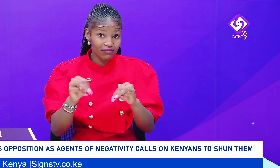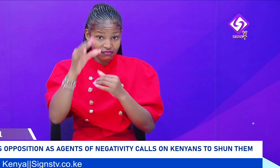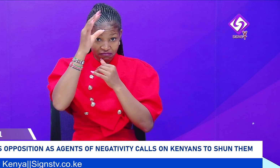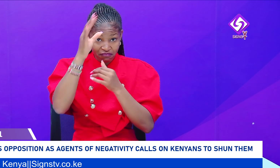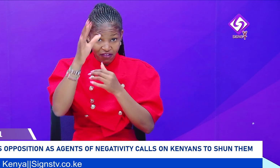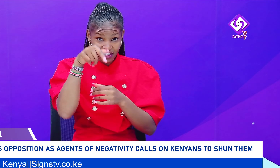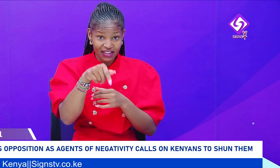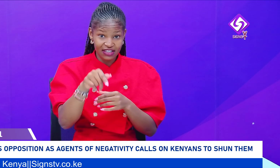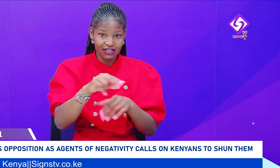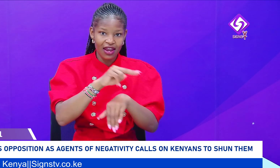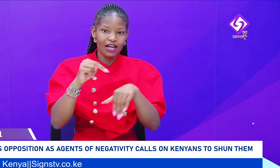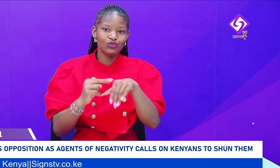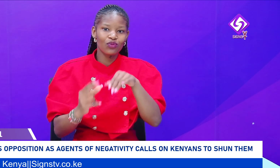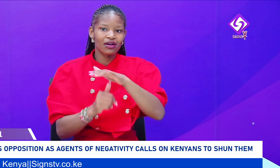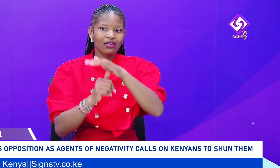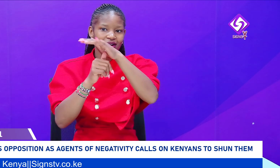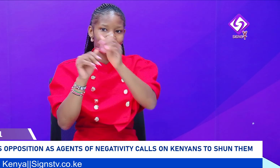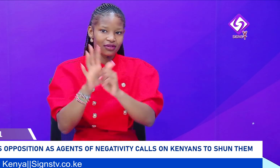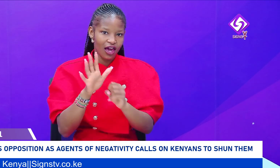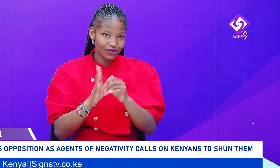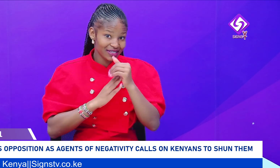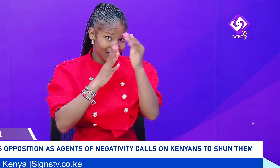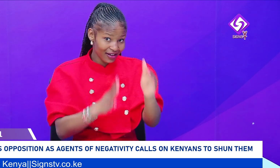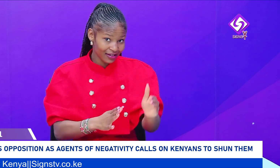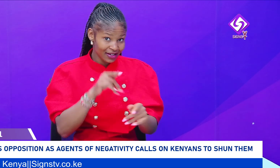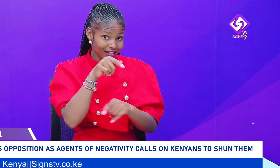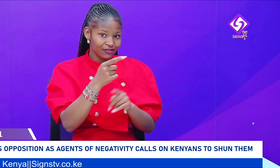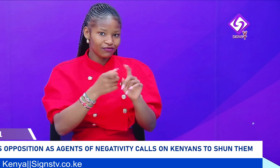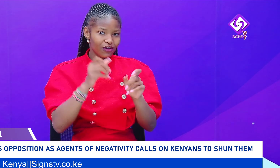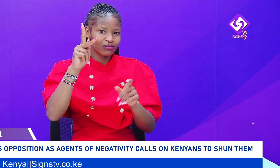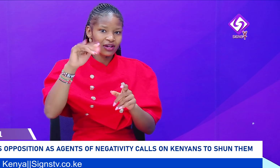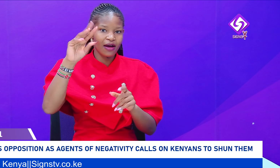Assembly Majority Leader Kimani Ichungwah,